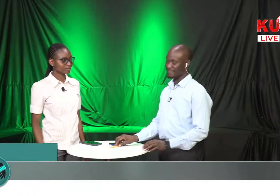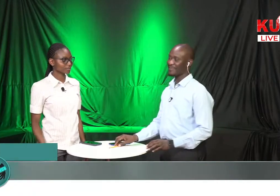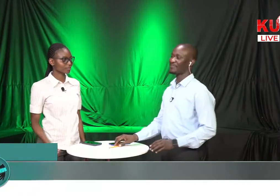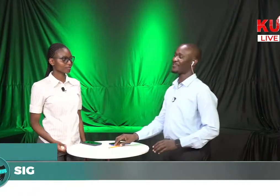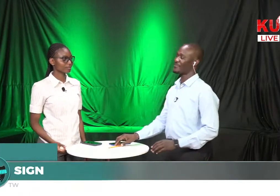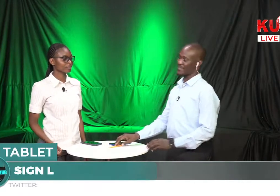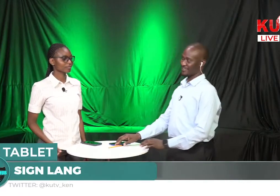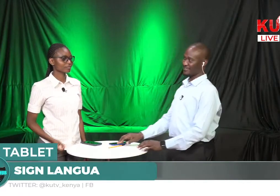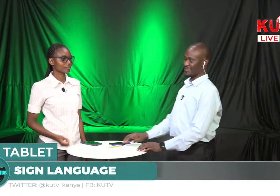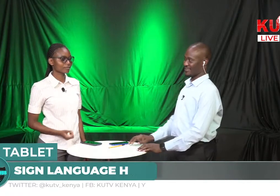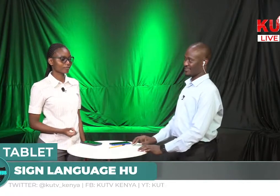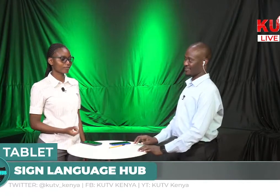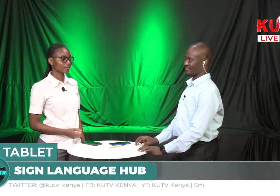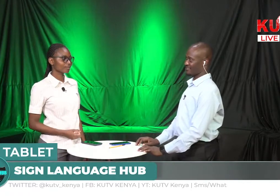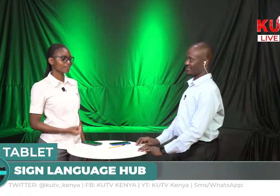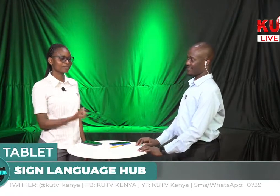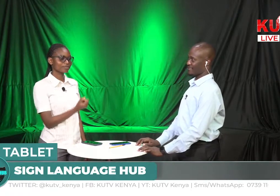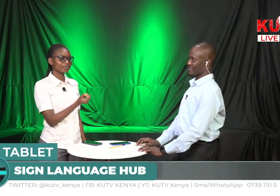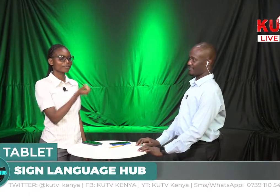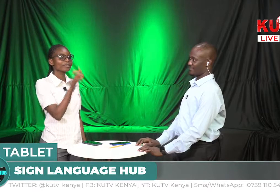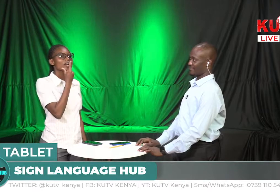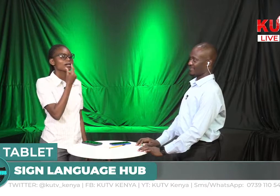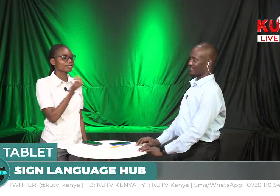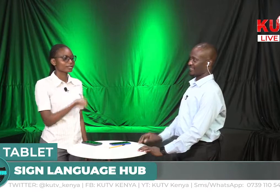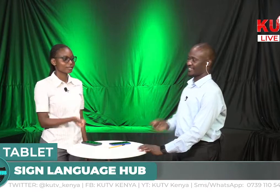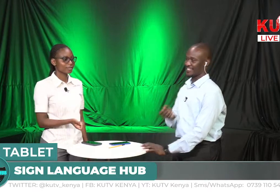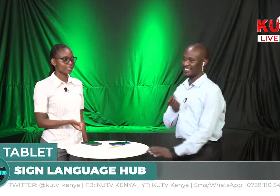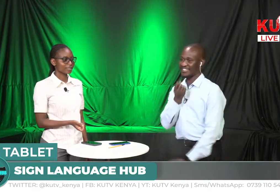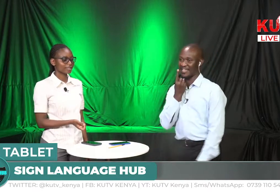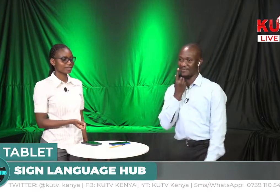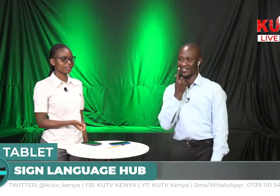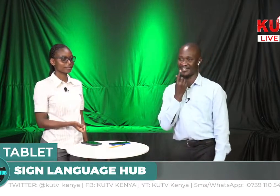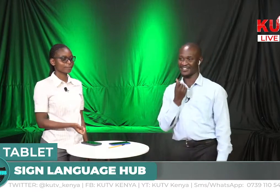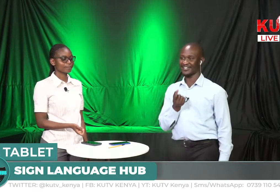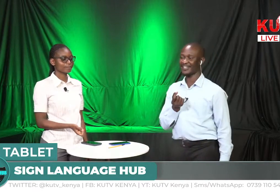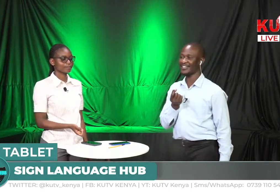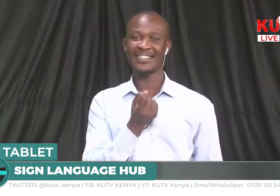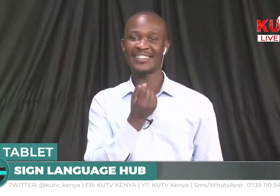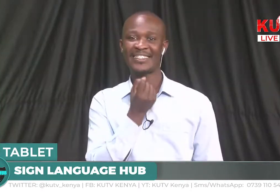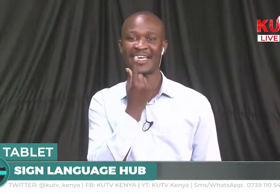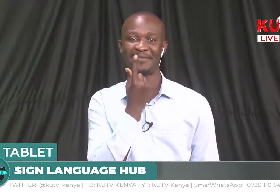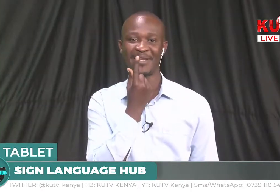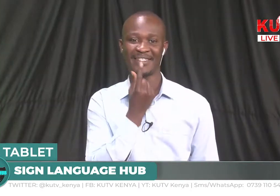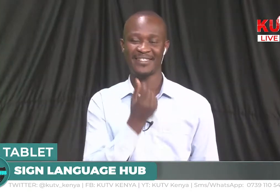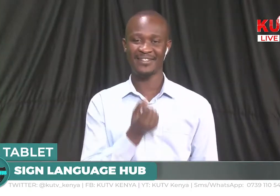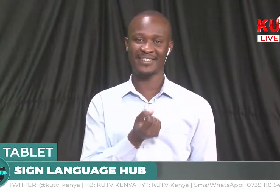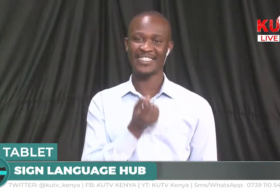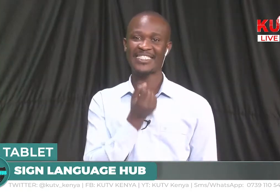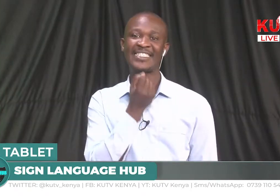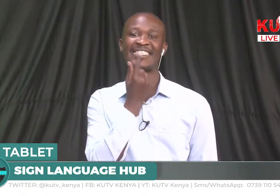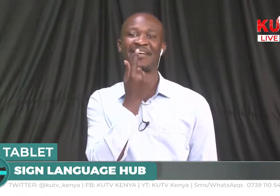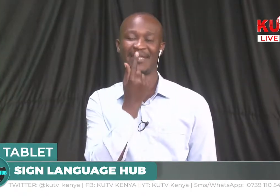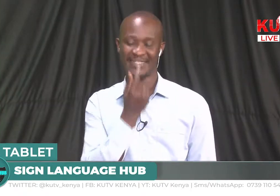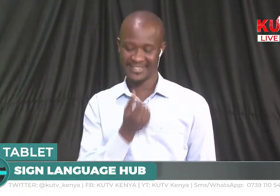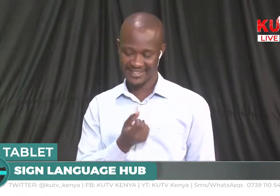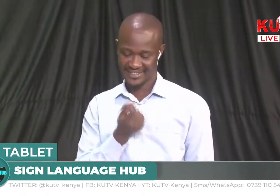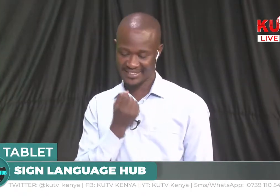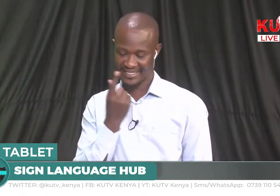Tablet for the medicine, right? Mm-hmm. How do you say tablet? Tablet. Tablet, okay? Tablet.